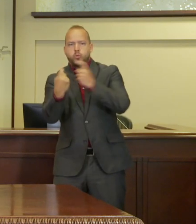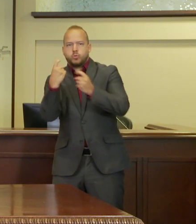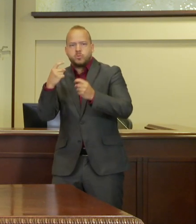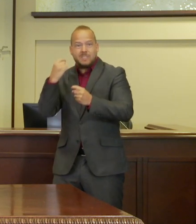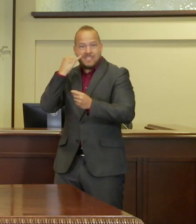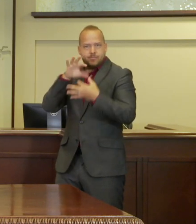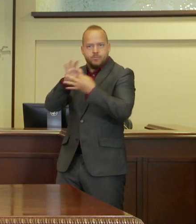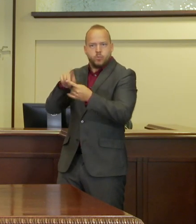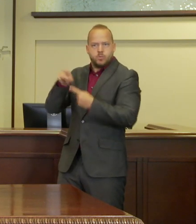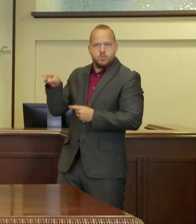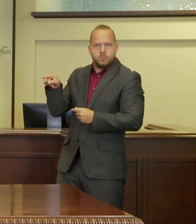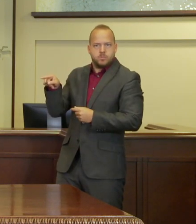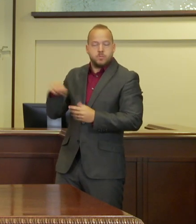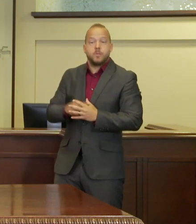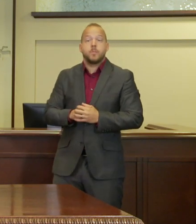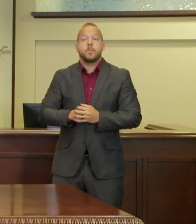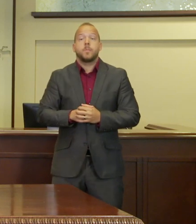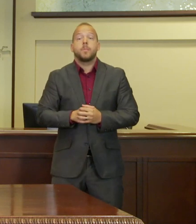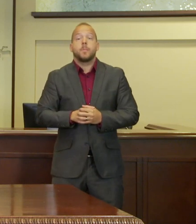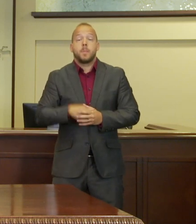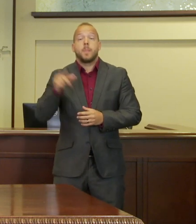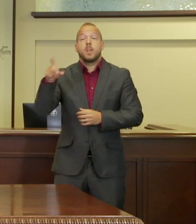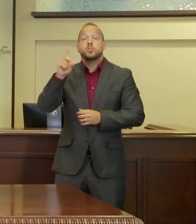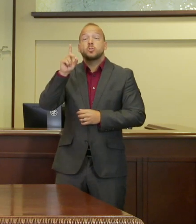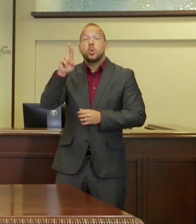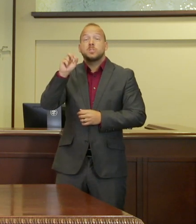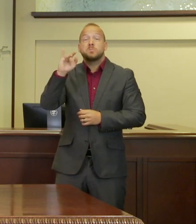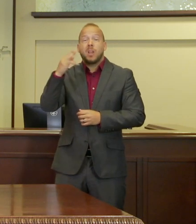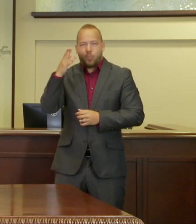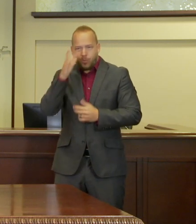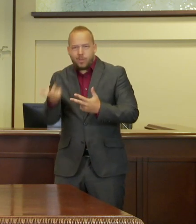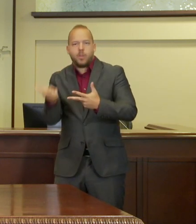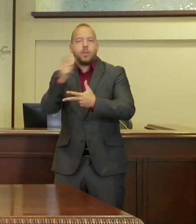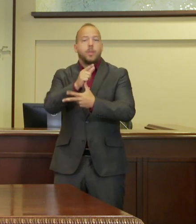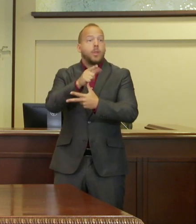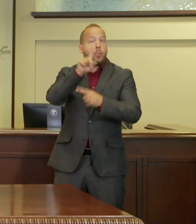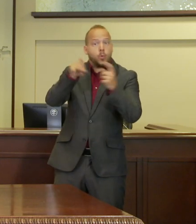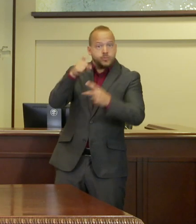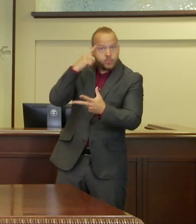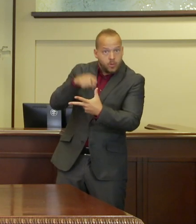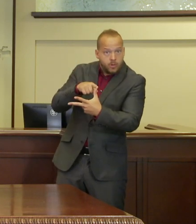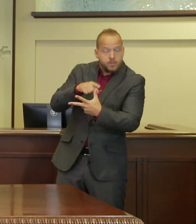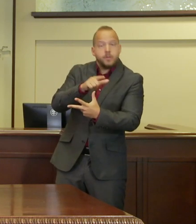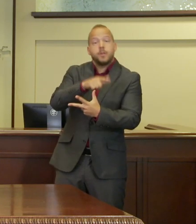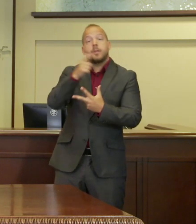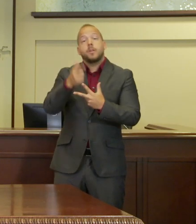have them for Dr. Smith or Deputy Chief Davis or the mayor.